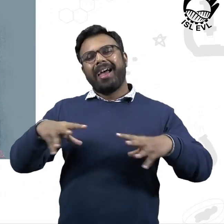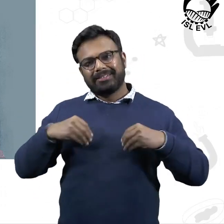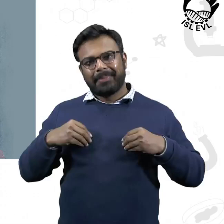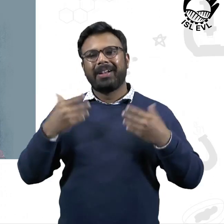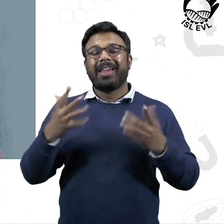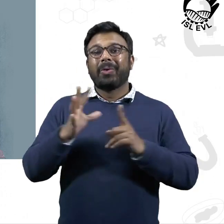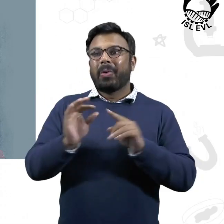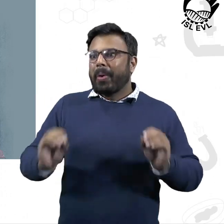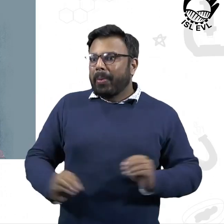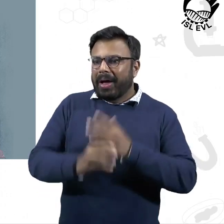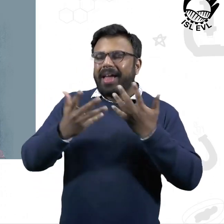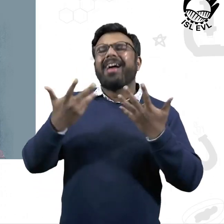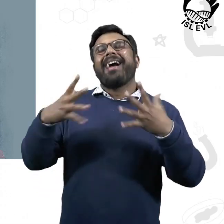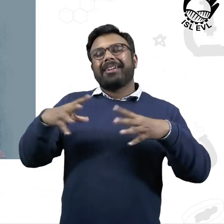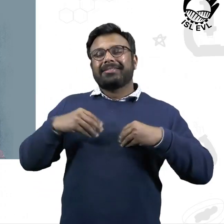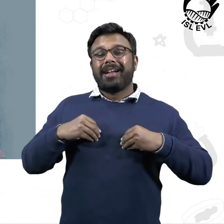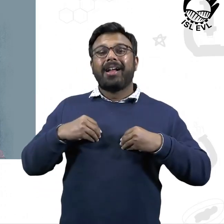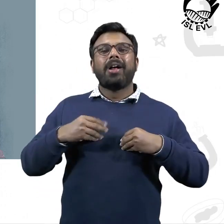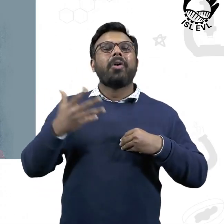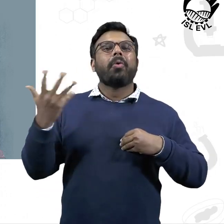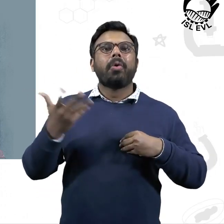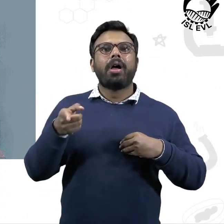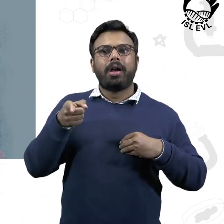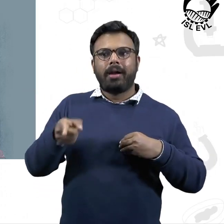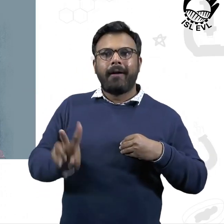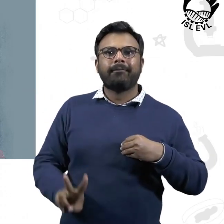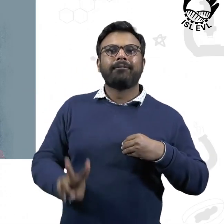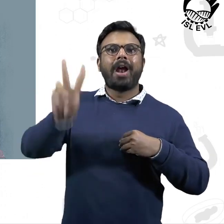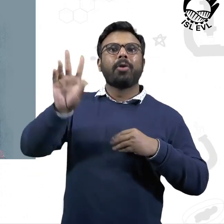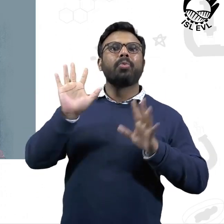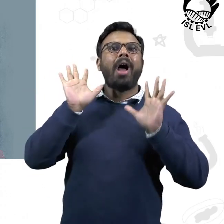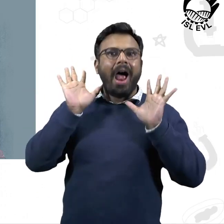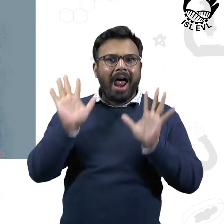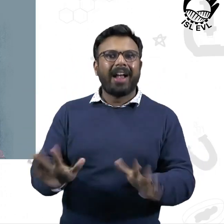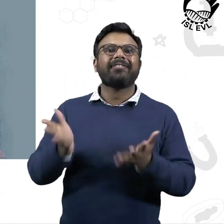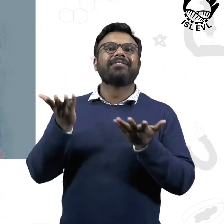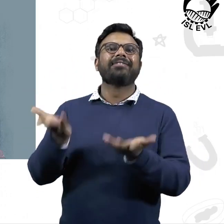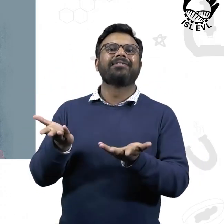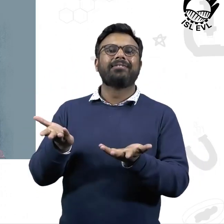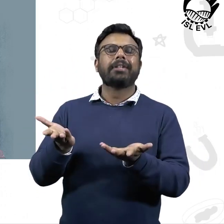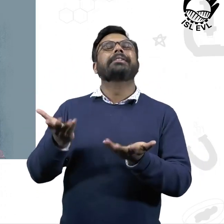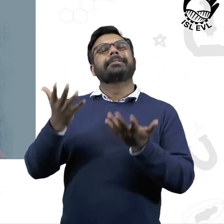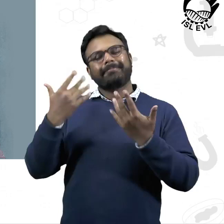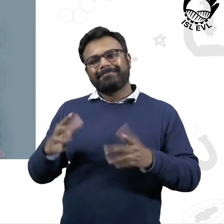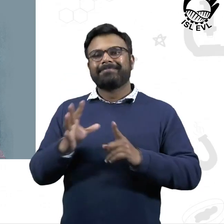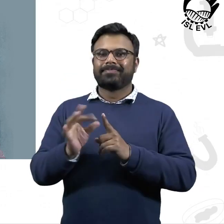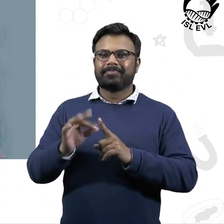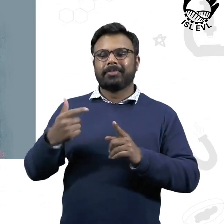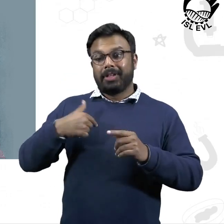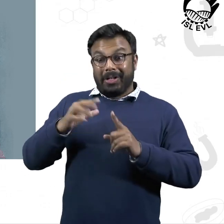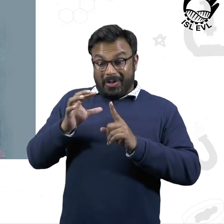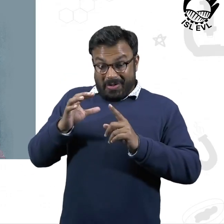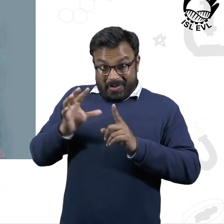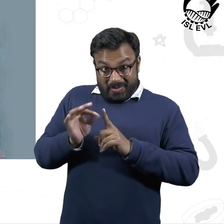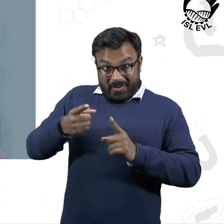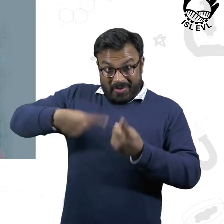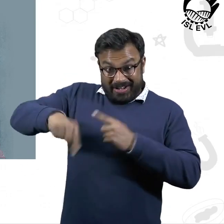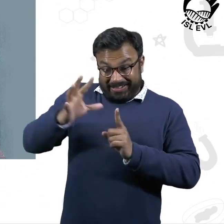Dr. Manjula had realized the true value of her work. This work gave her happiness and a